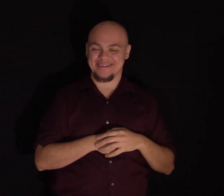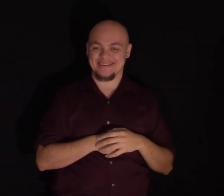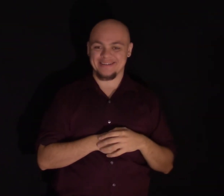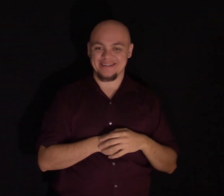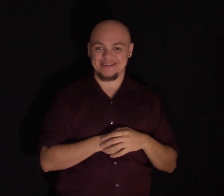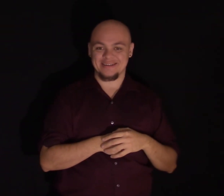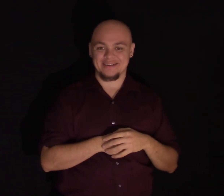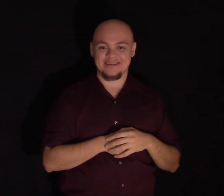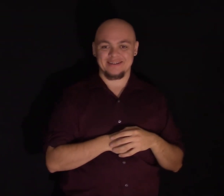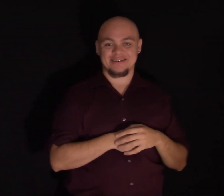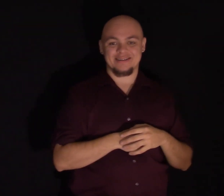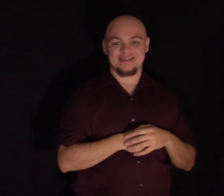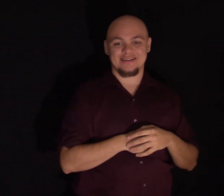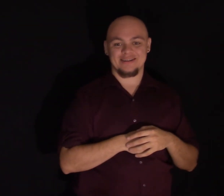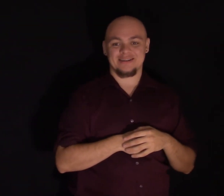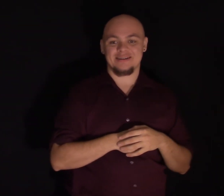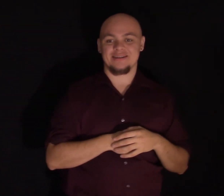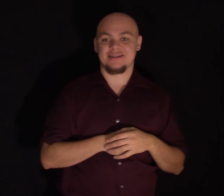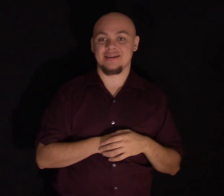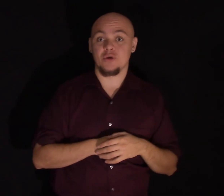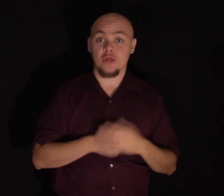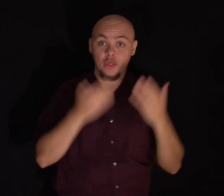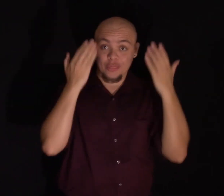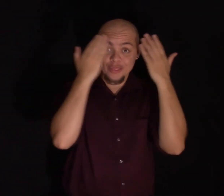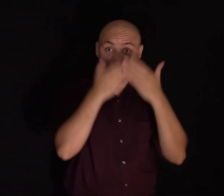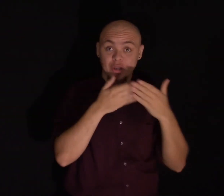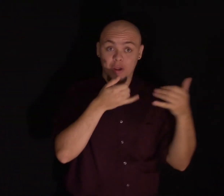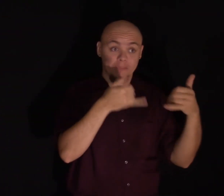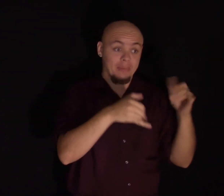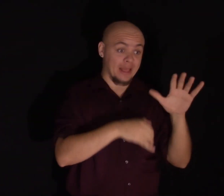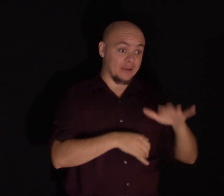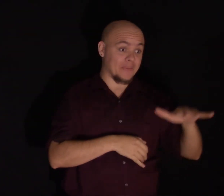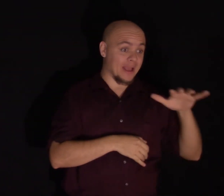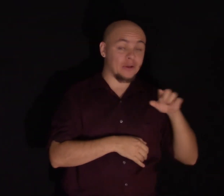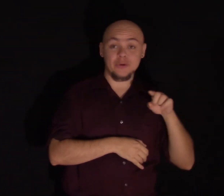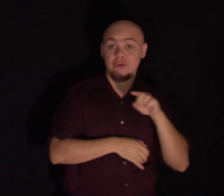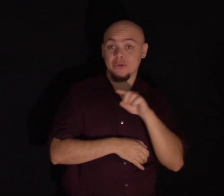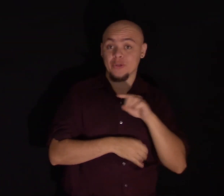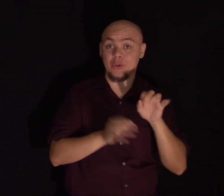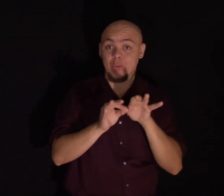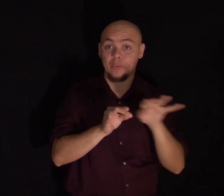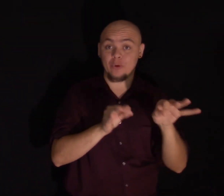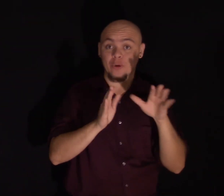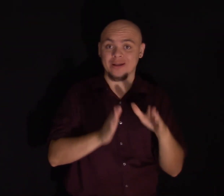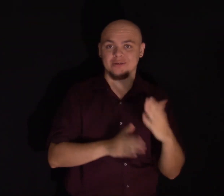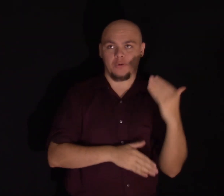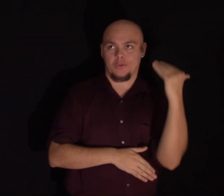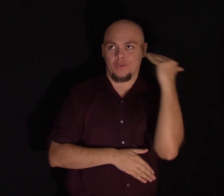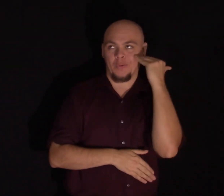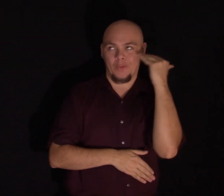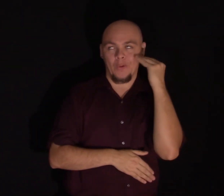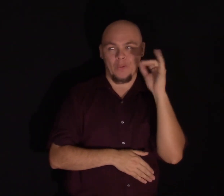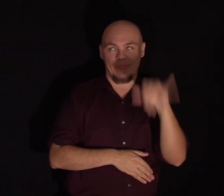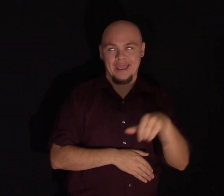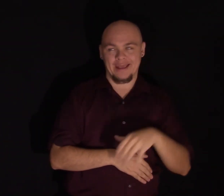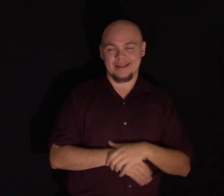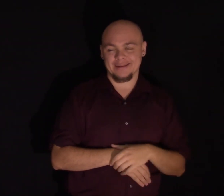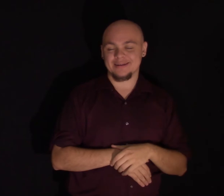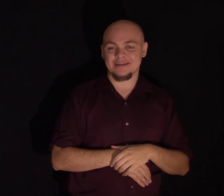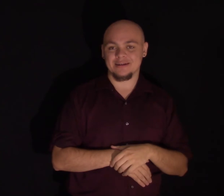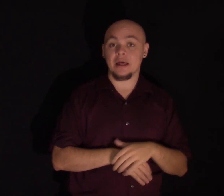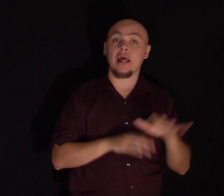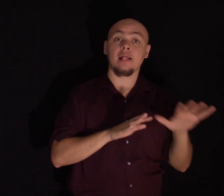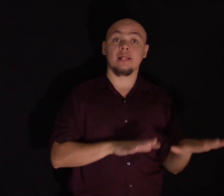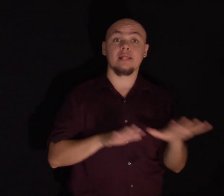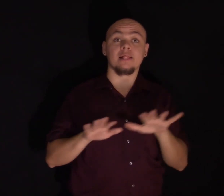now the dark playground is a place that all of you procrastinators out there know very well it's where leisure